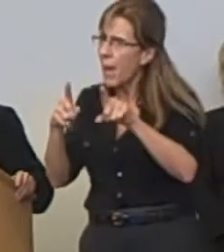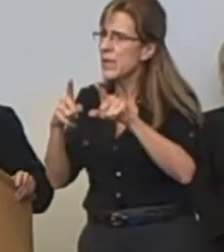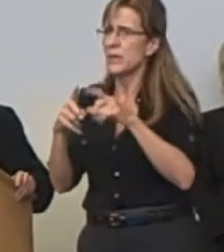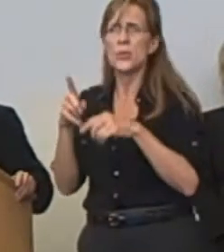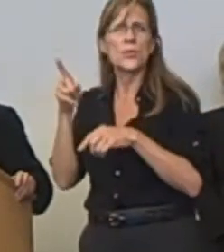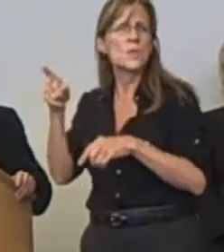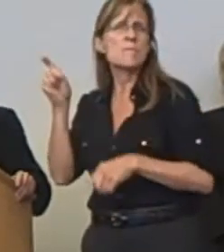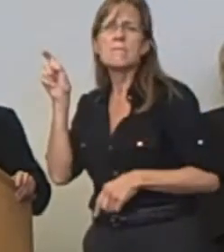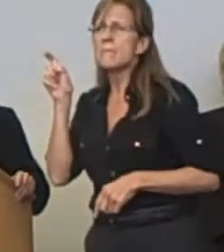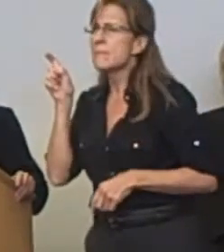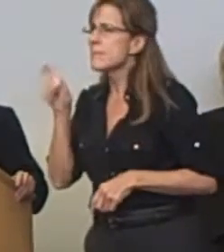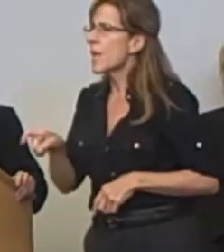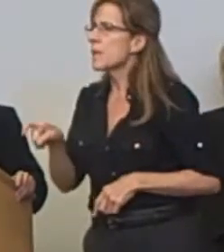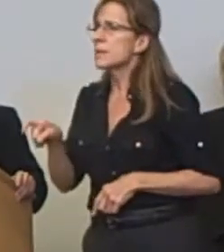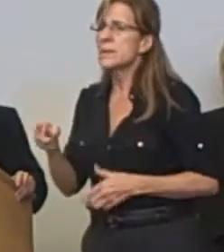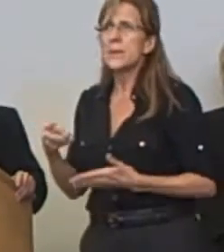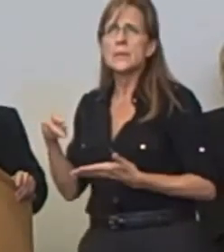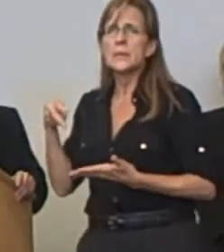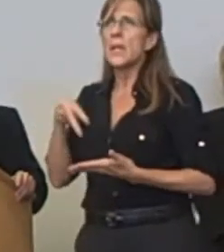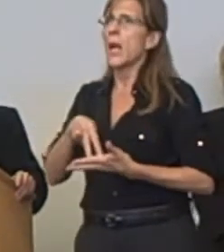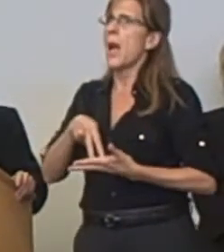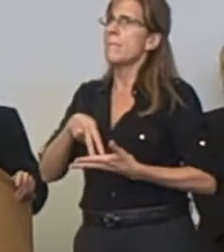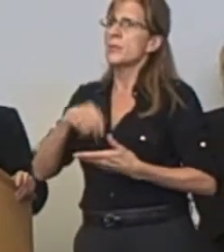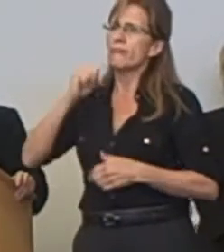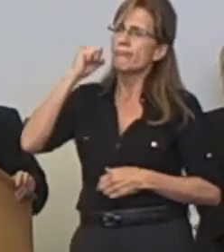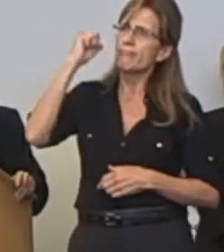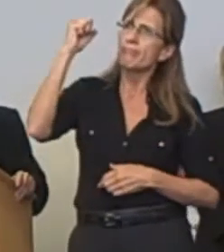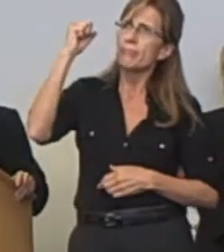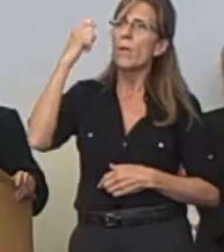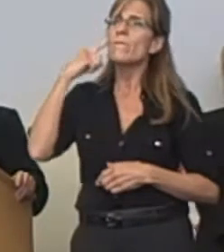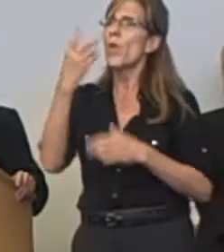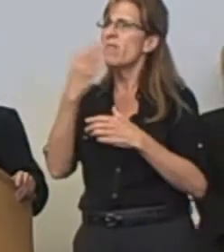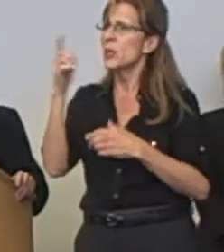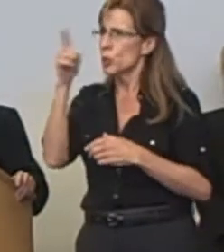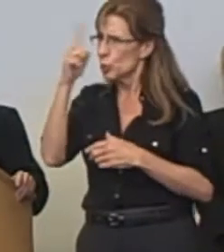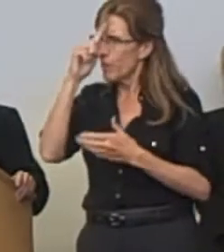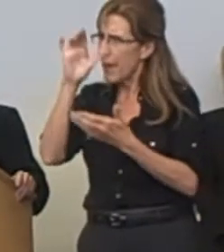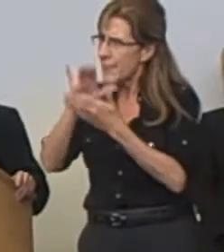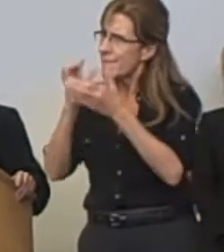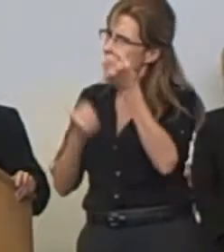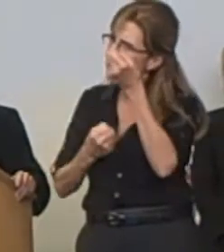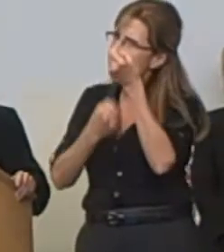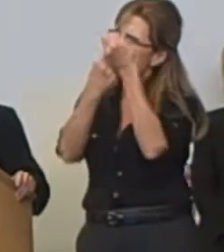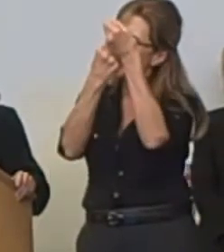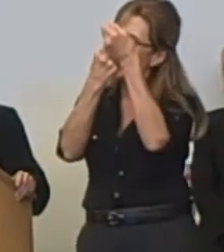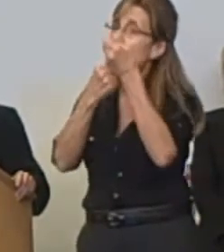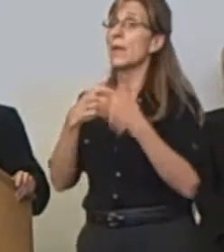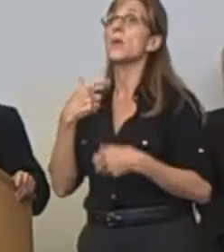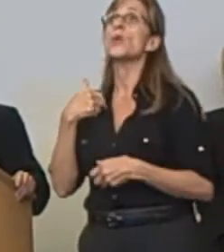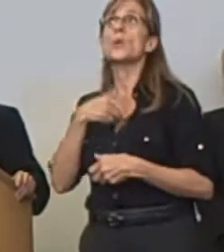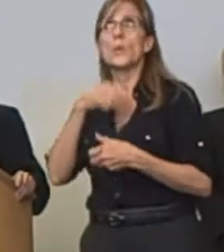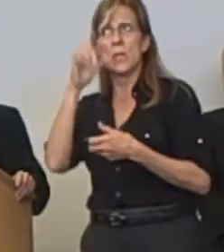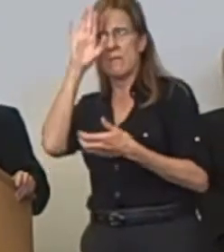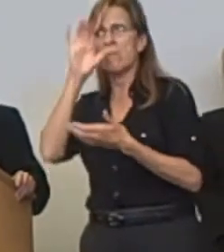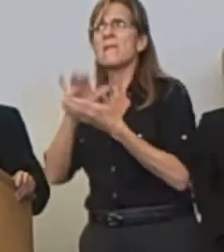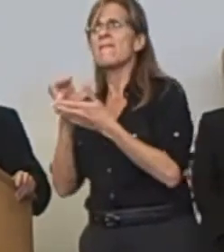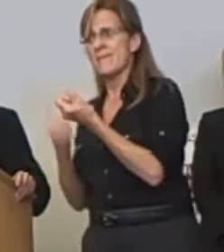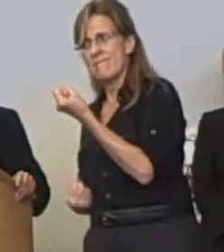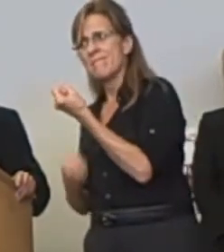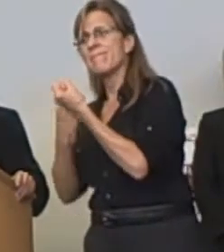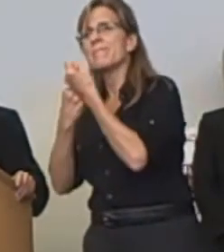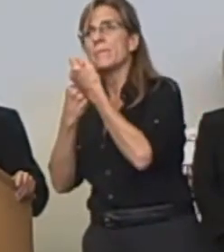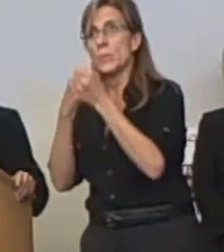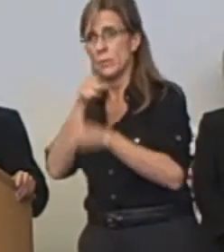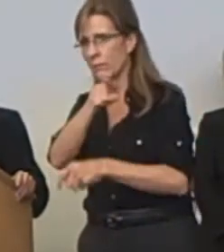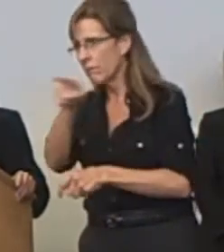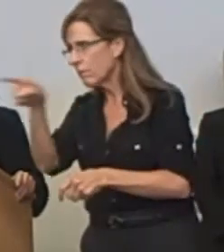simply must stand up for the things you believe in. We believe in our students and